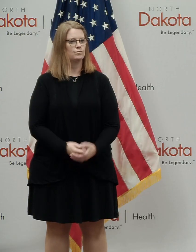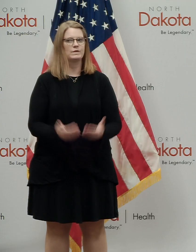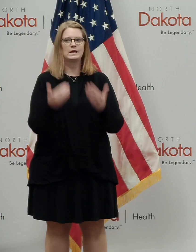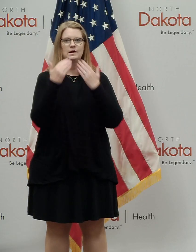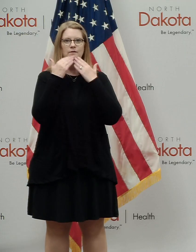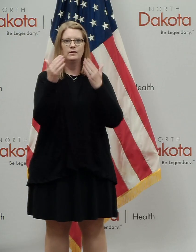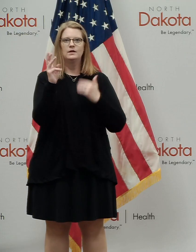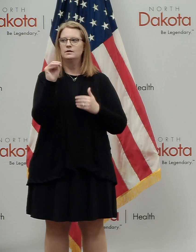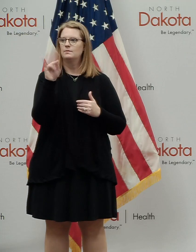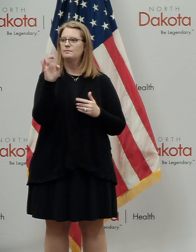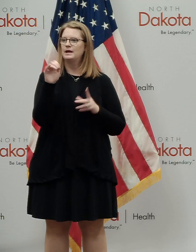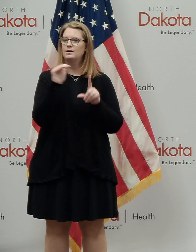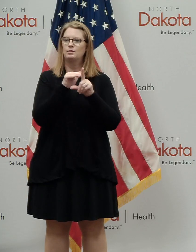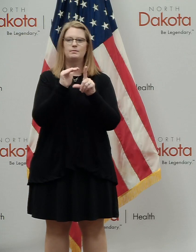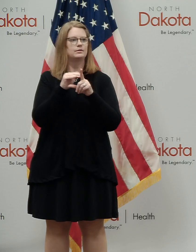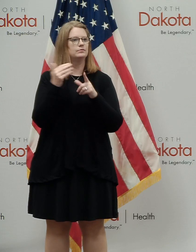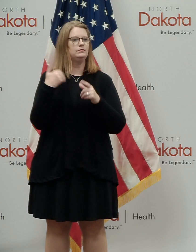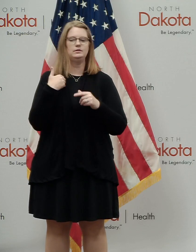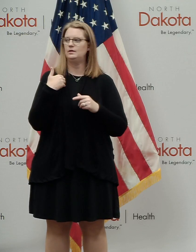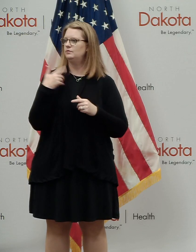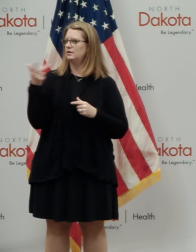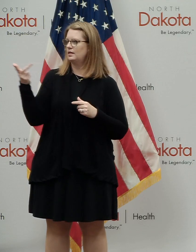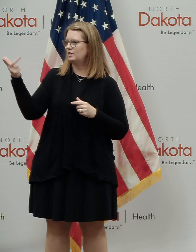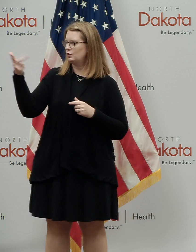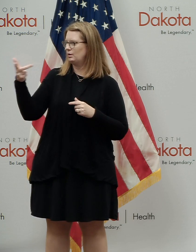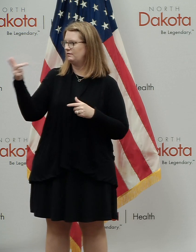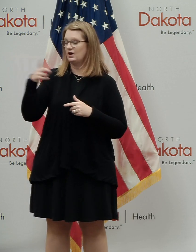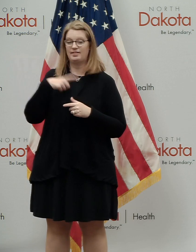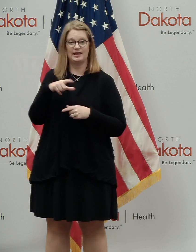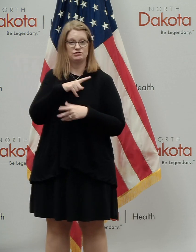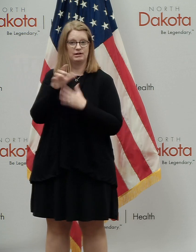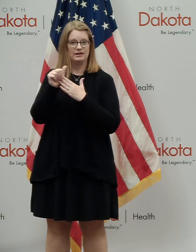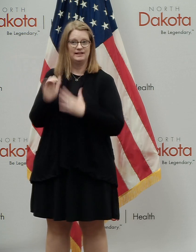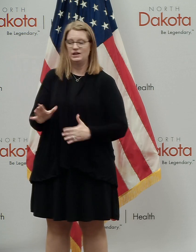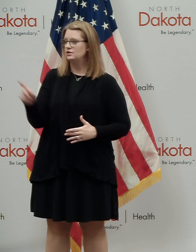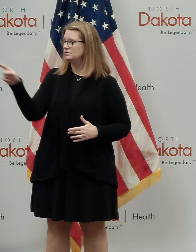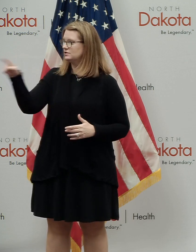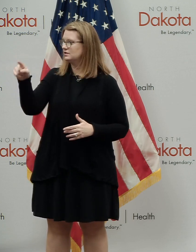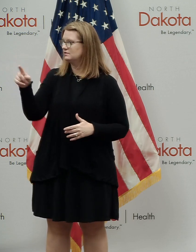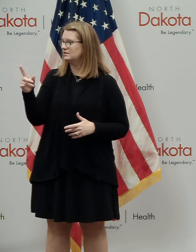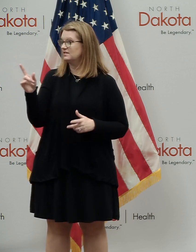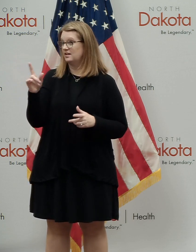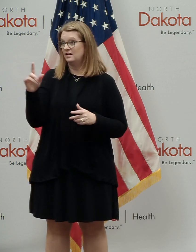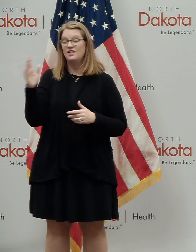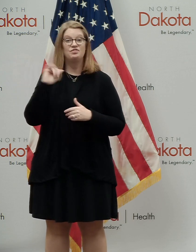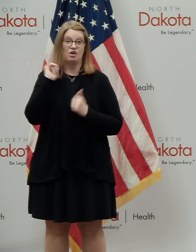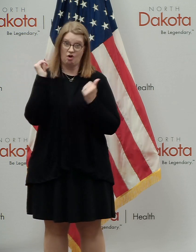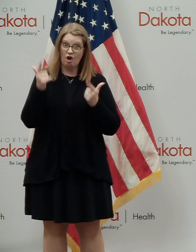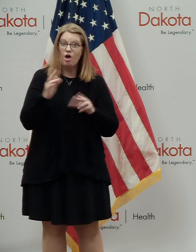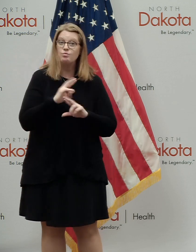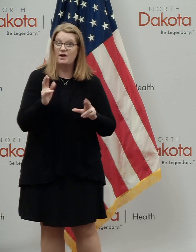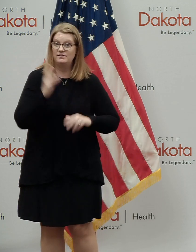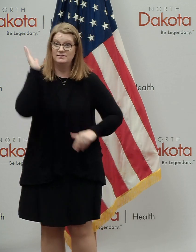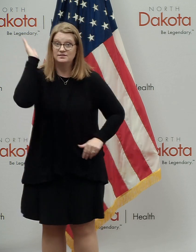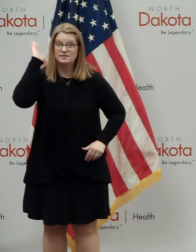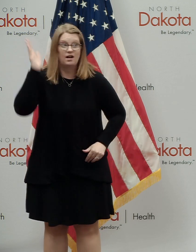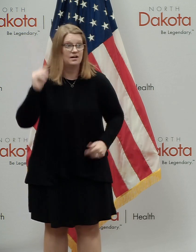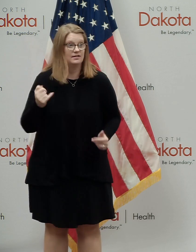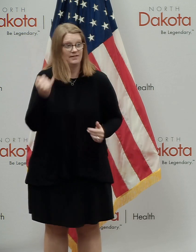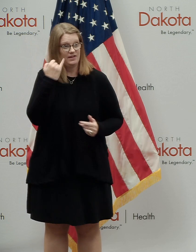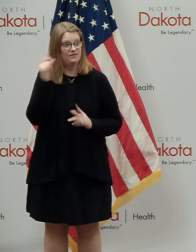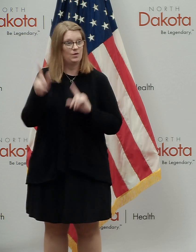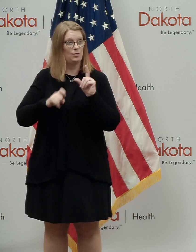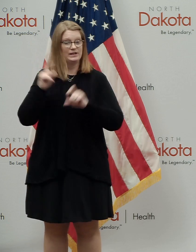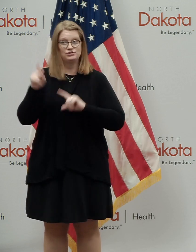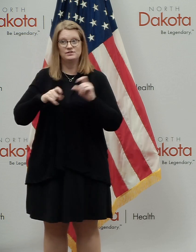Thank you, Mike and Chris. As a reminder, we have three of our legislative leaders here, and I can tell they're all itching to get back at the podium. So if anybody has questions for